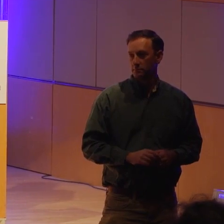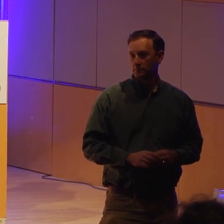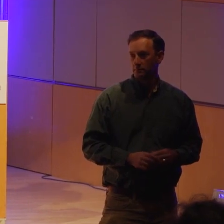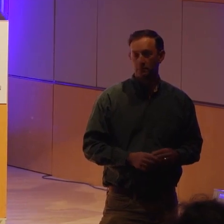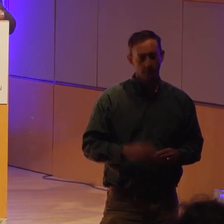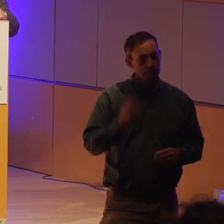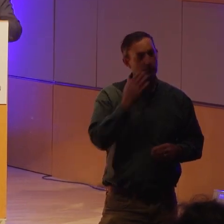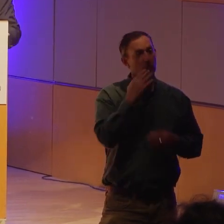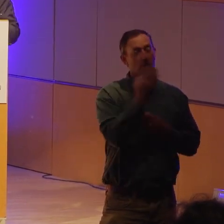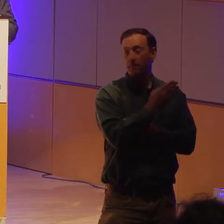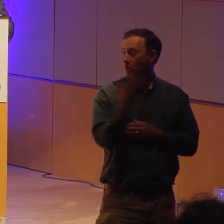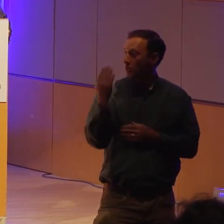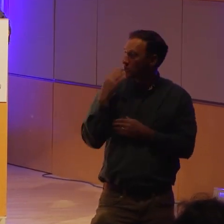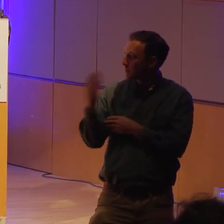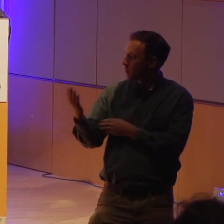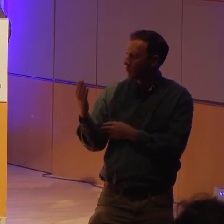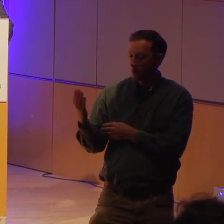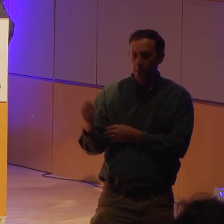Good morning.